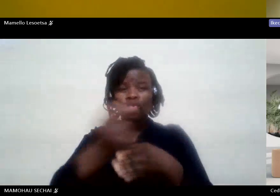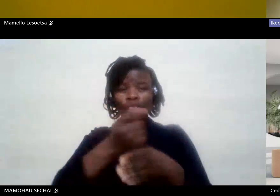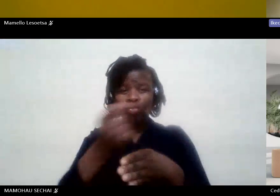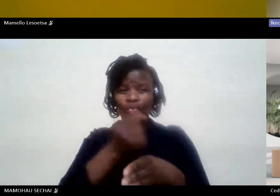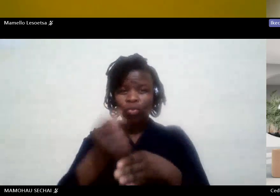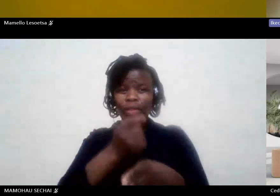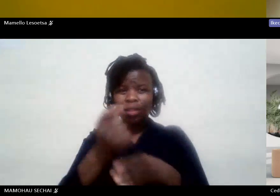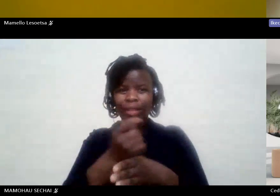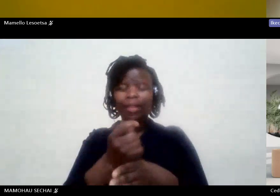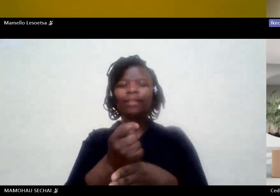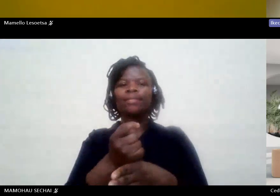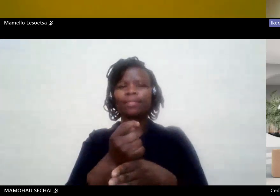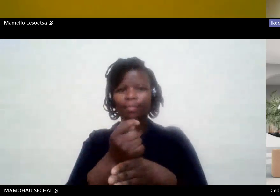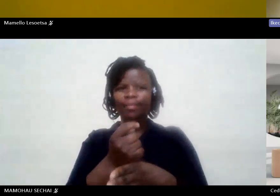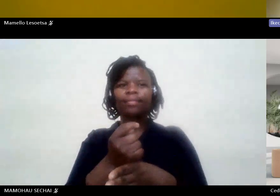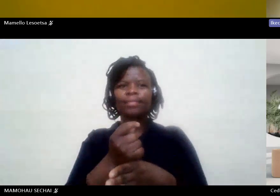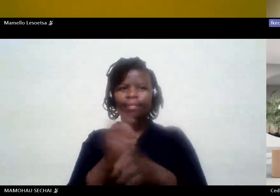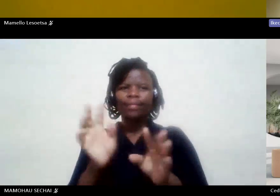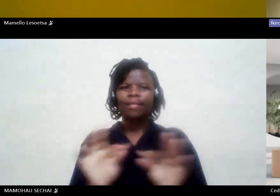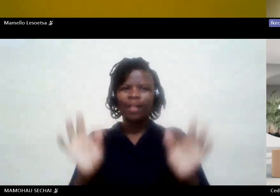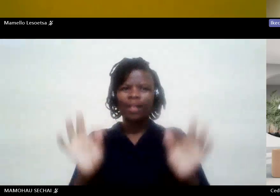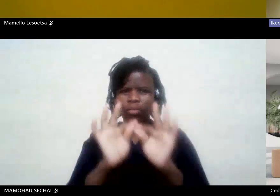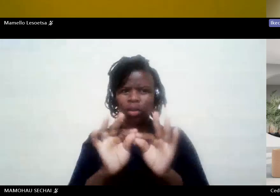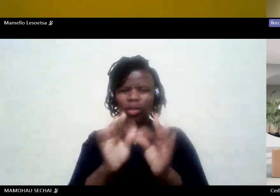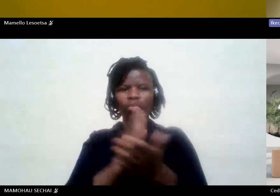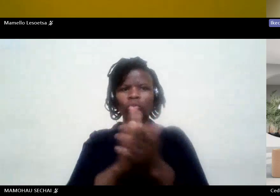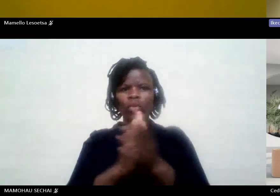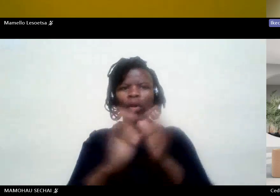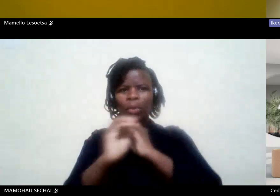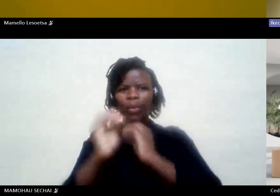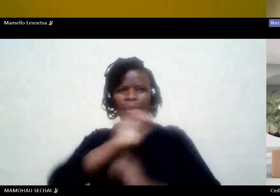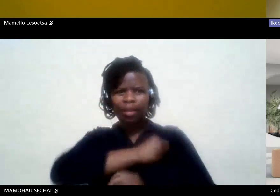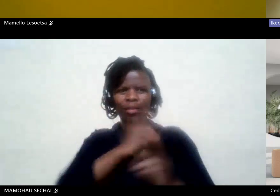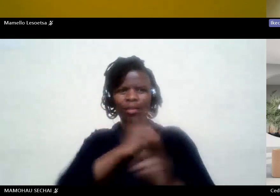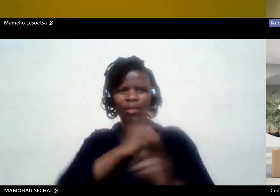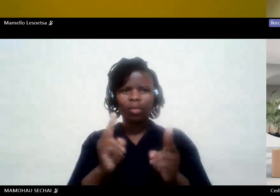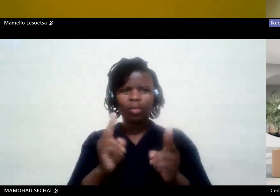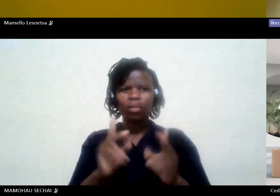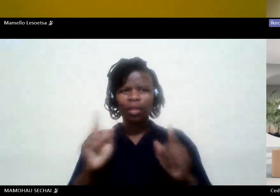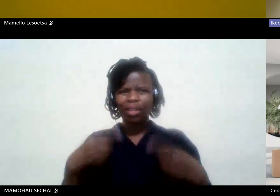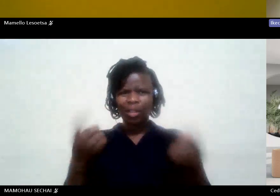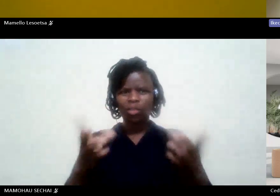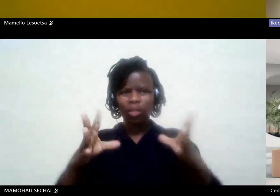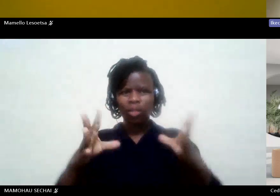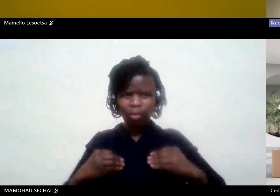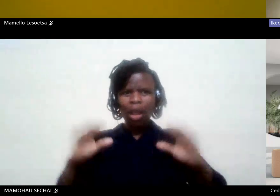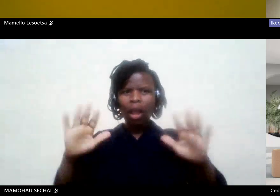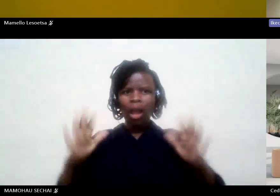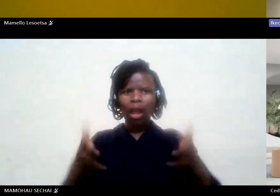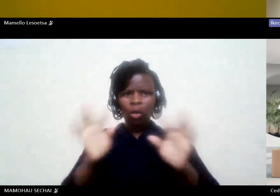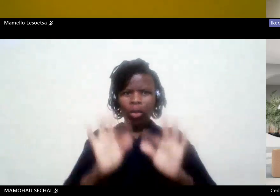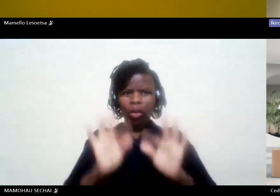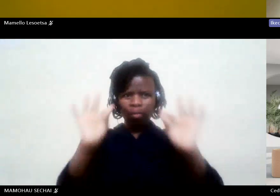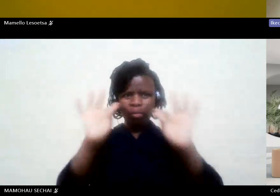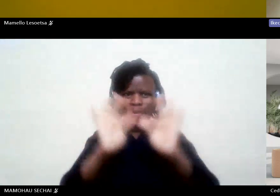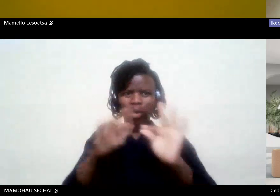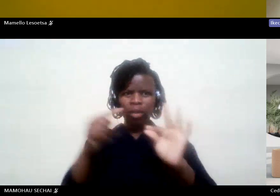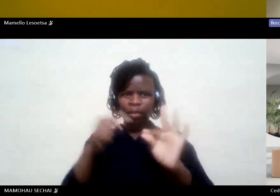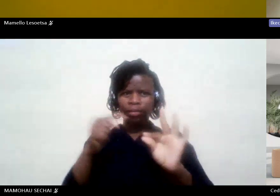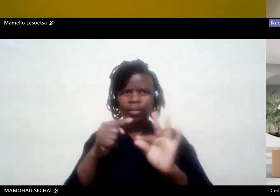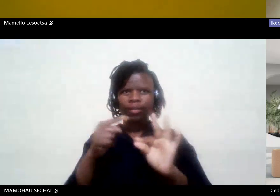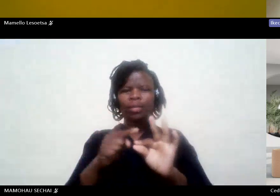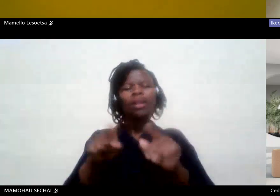As a non-disabled people, won't be able to truly appreciate how important it is. They usually have an